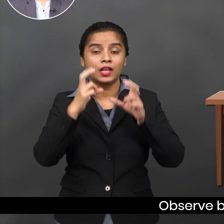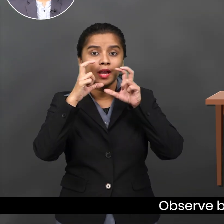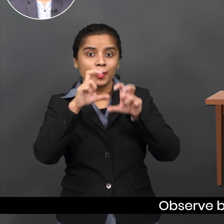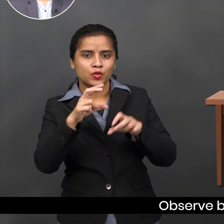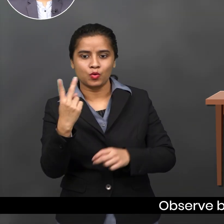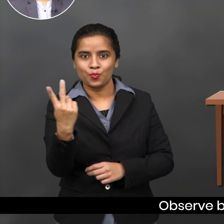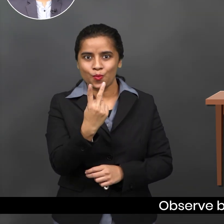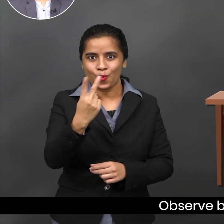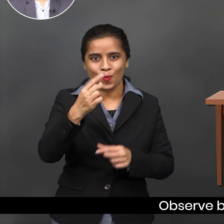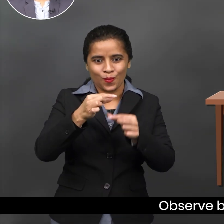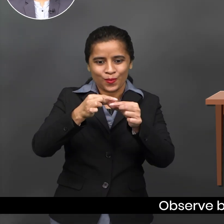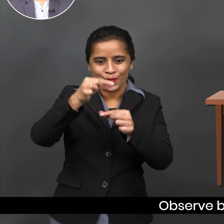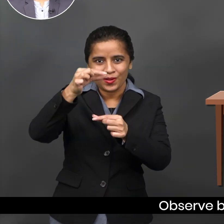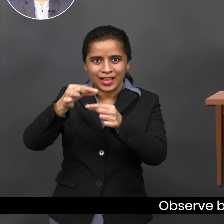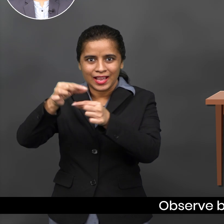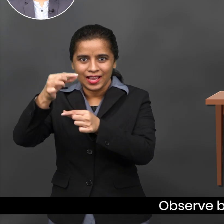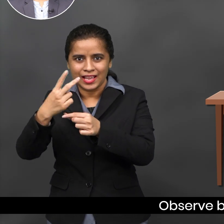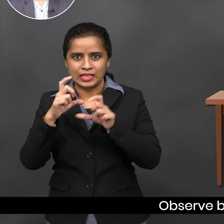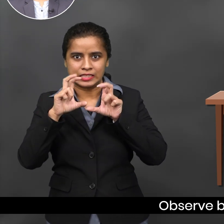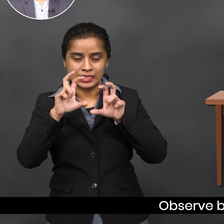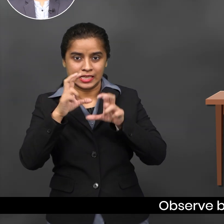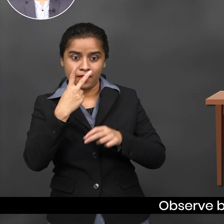Observe both candles carefully.